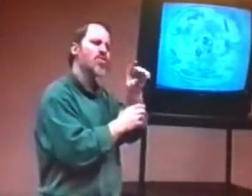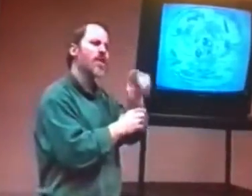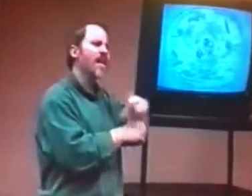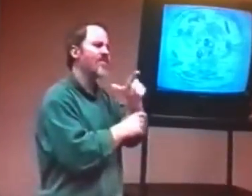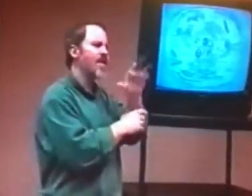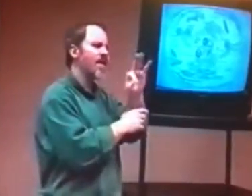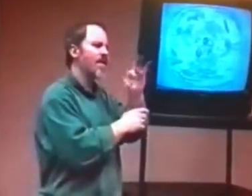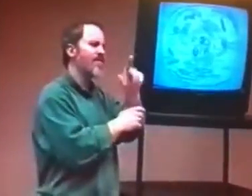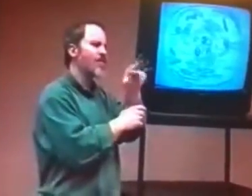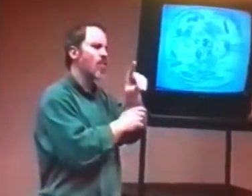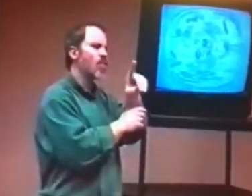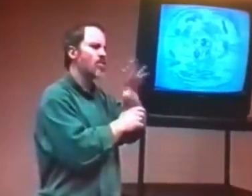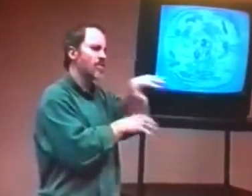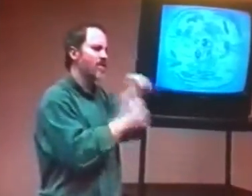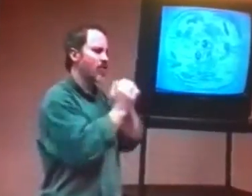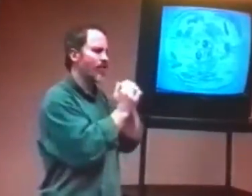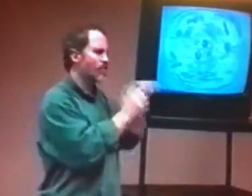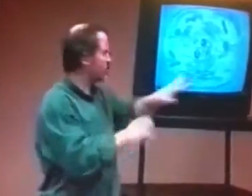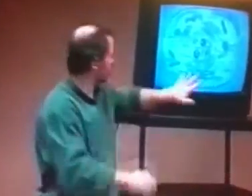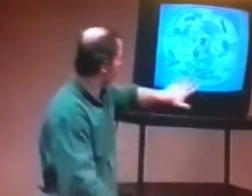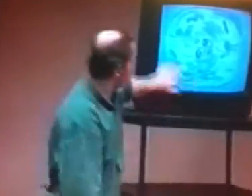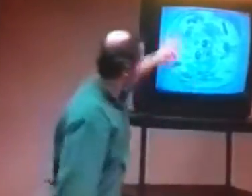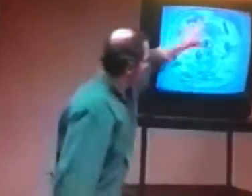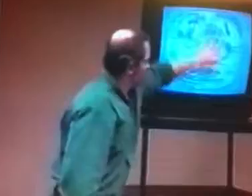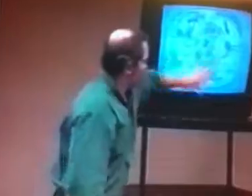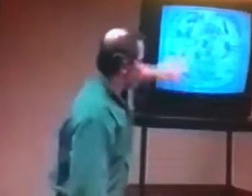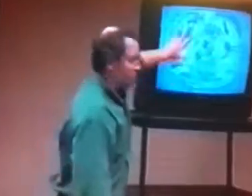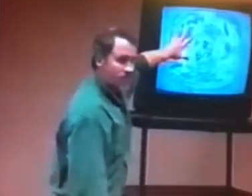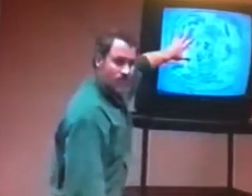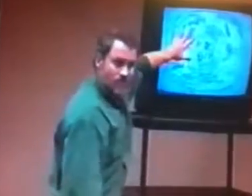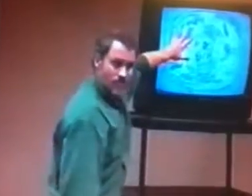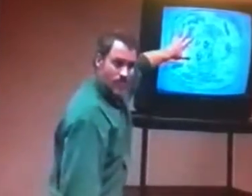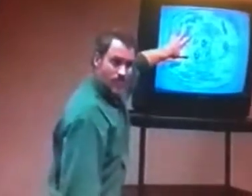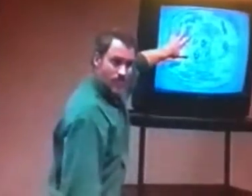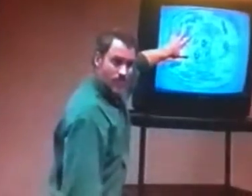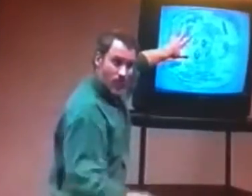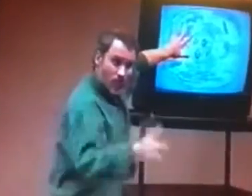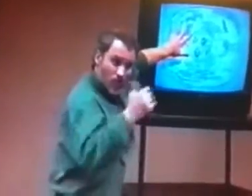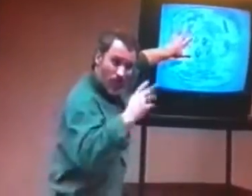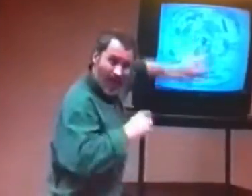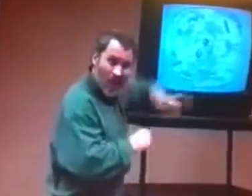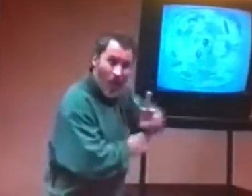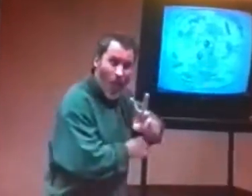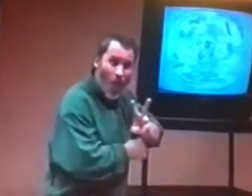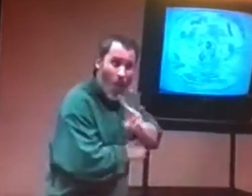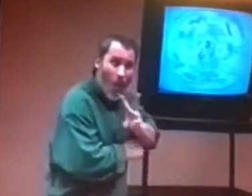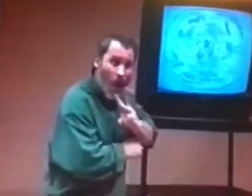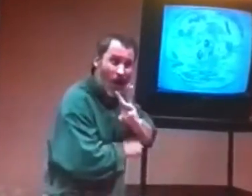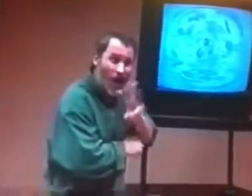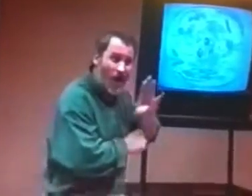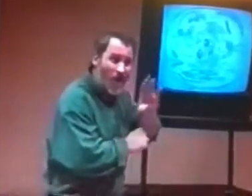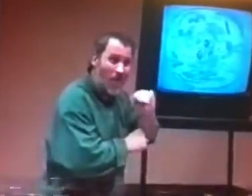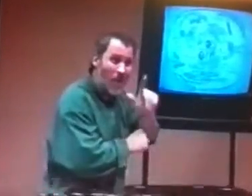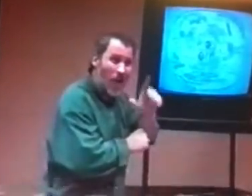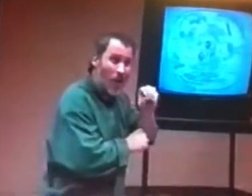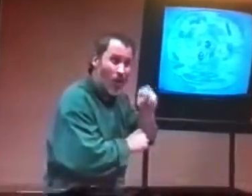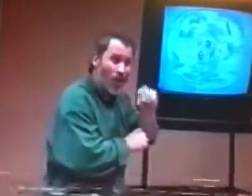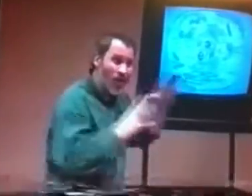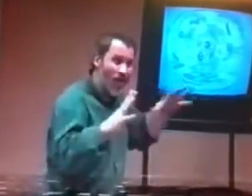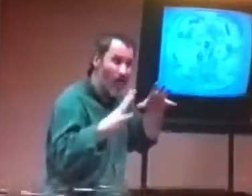The cytoplasm is like a living fluid, if you will, that's around the nucleus. Remember that water I